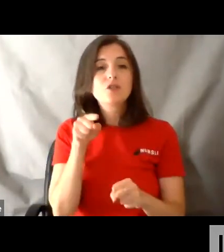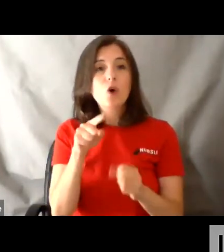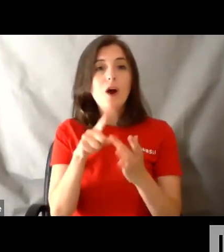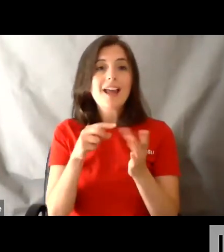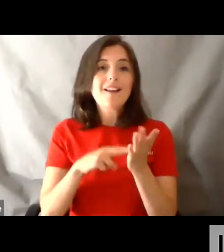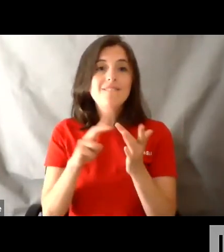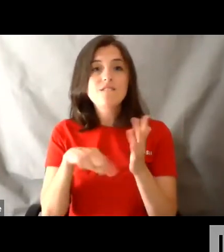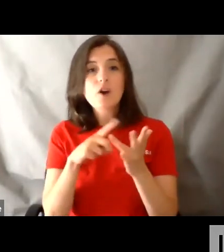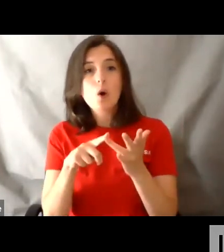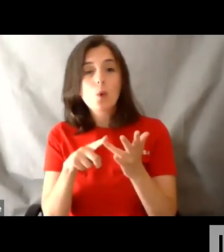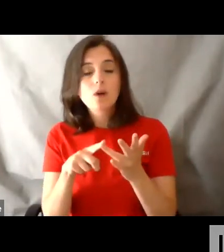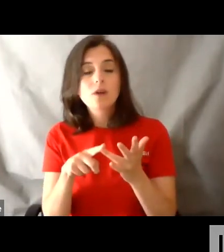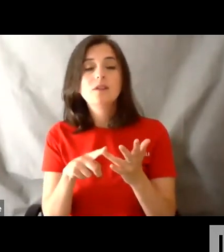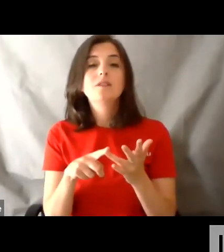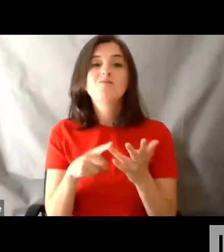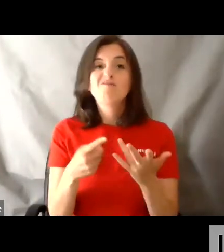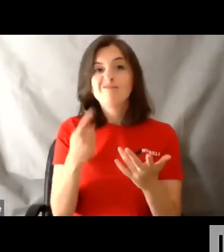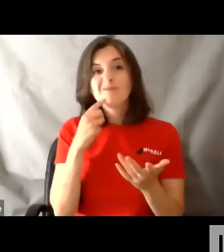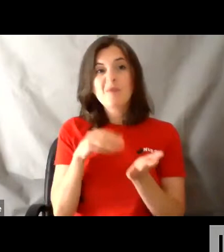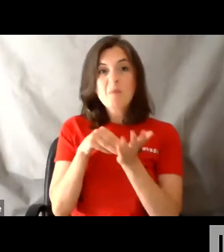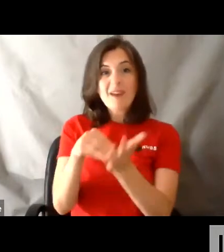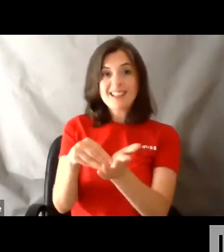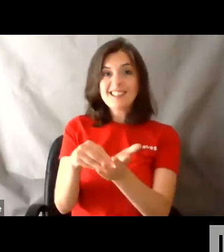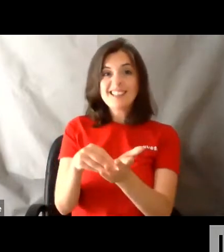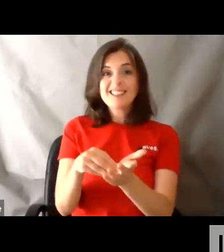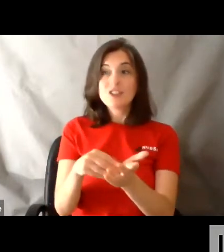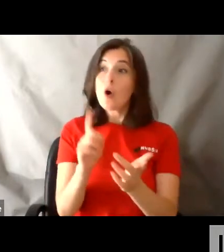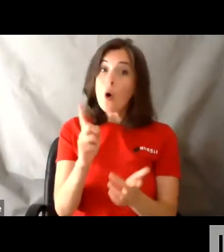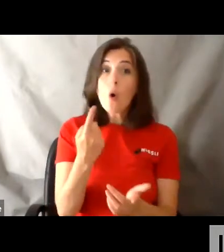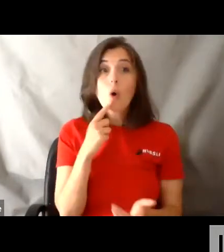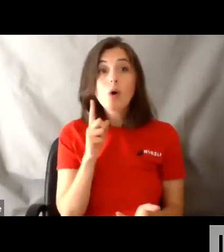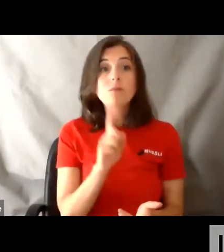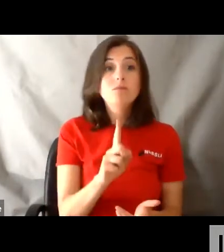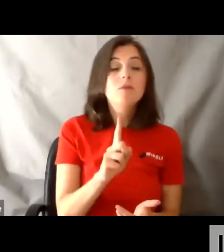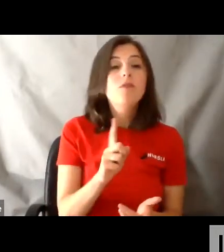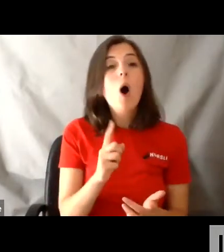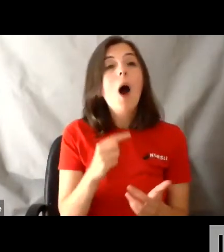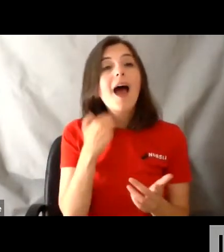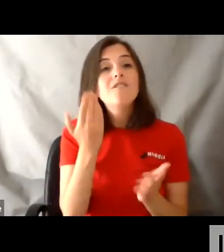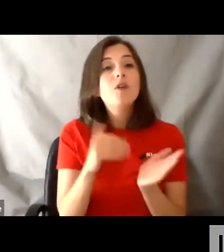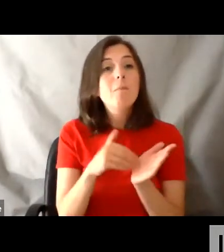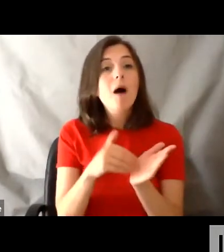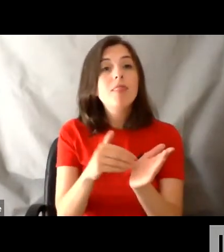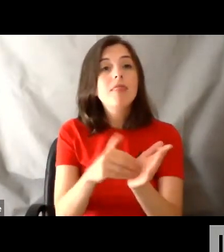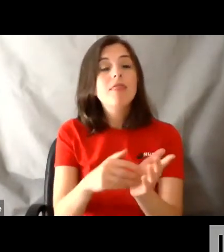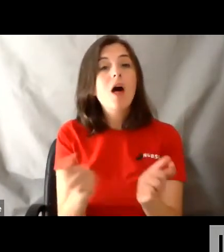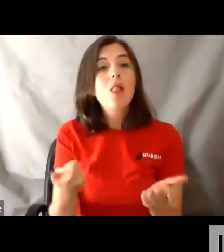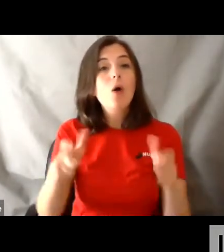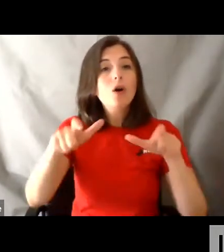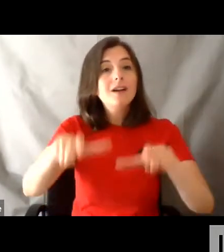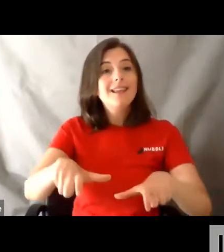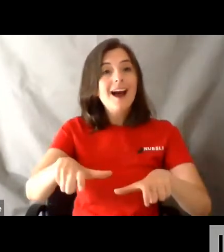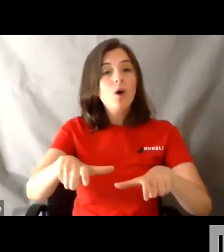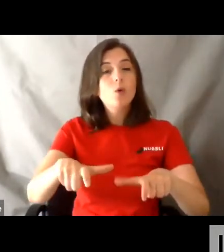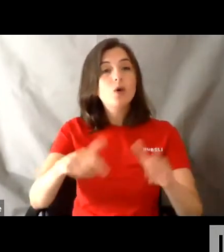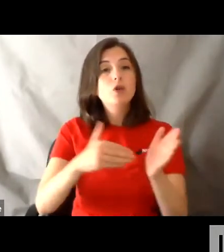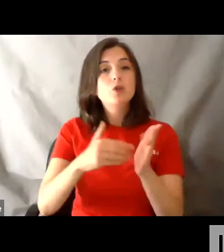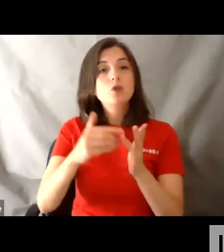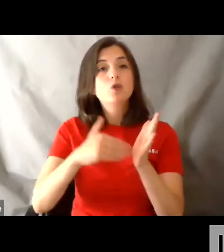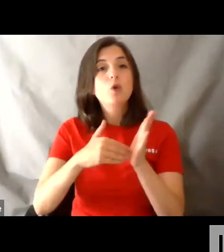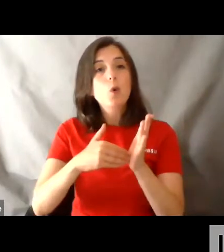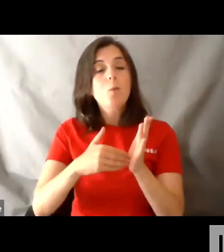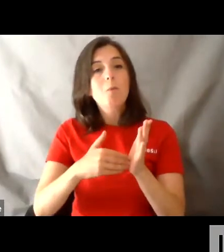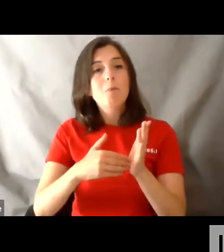our monthly post-lockdown lounge parties on Zoom and perform a poem of your own. They're great